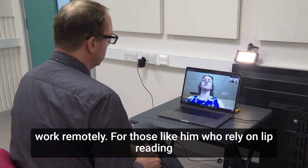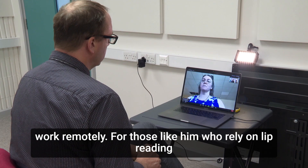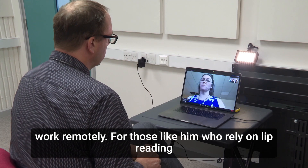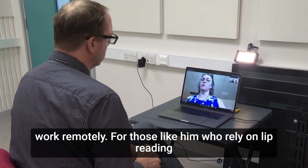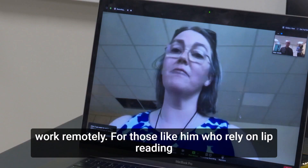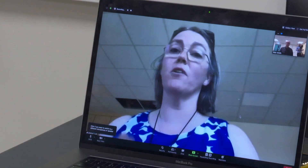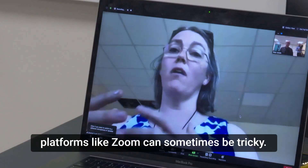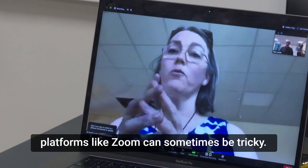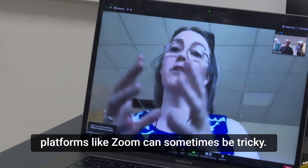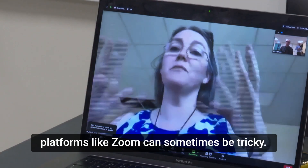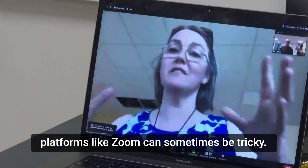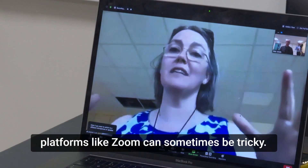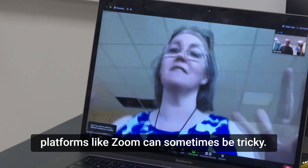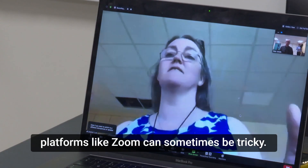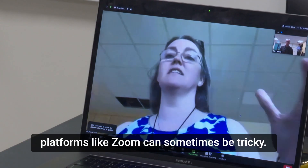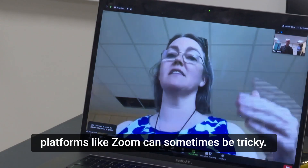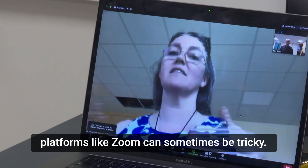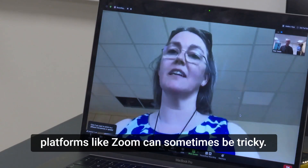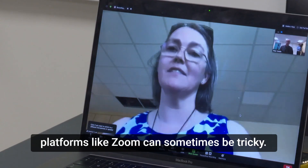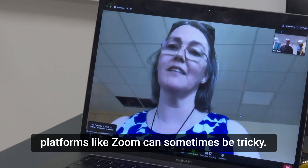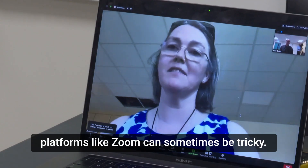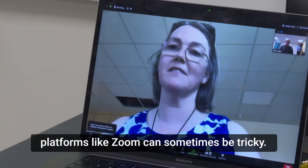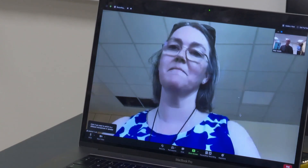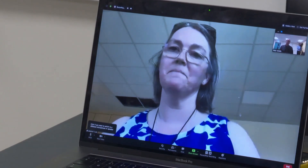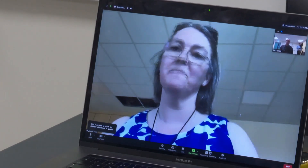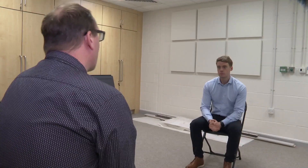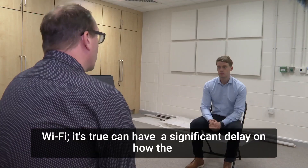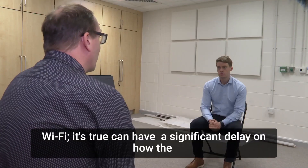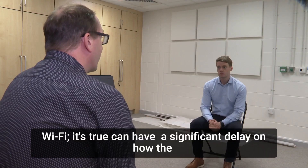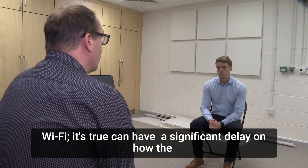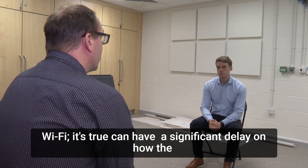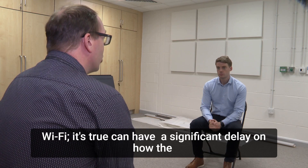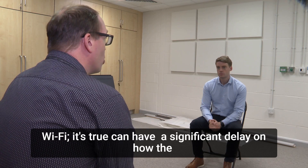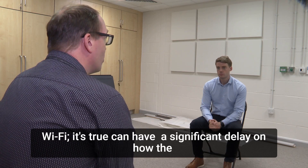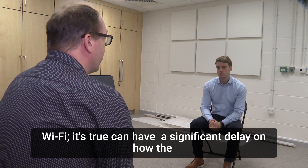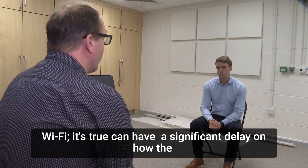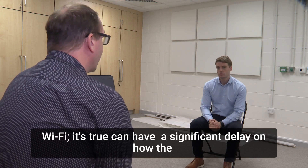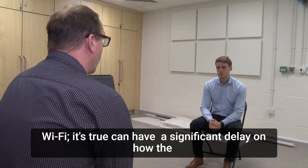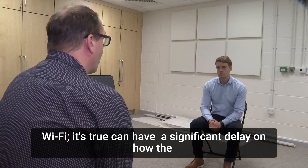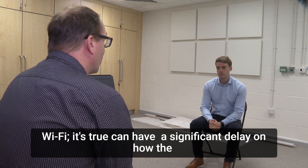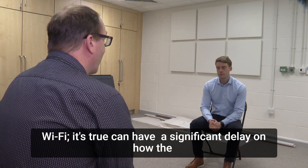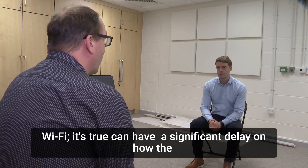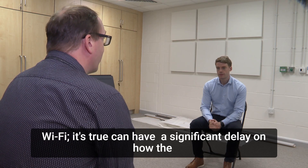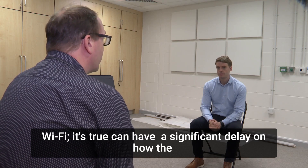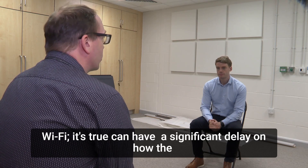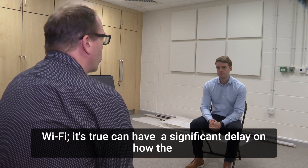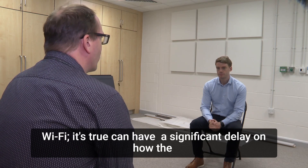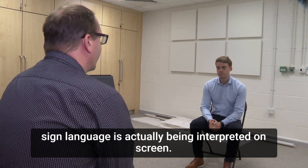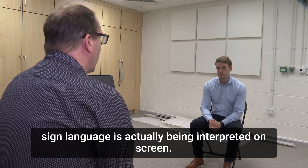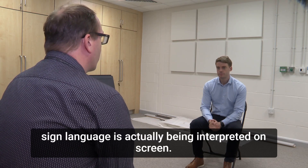lip reading, platforms like Zoom can sometimes be tricky. Wi-Fi issue can have a significant delay on how the sign language